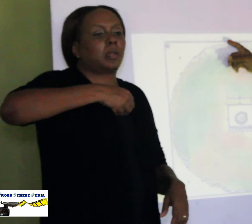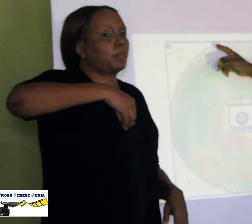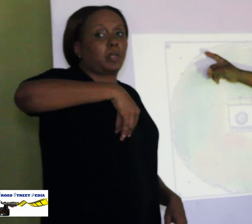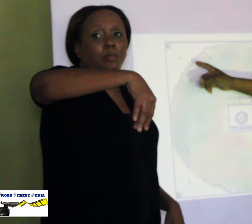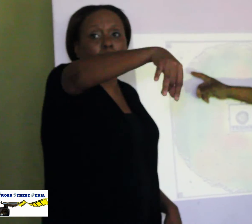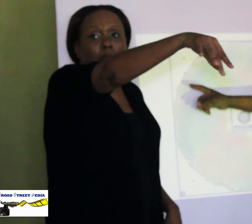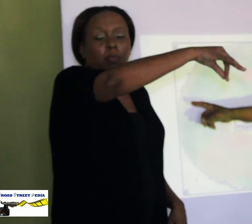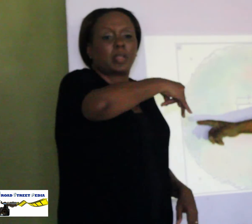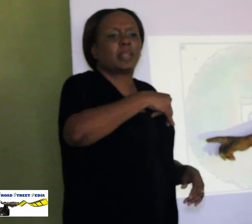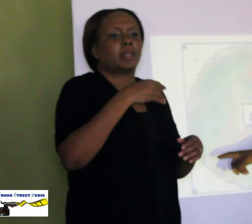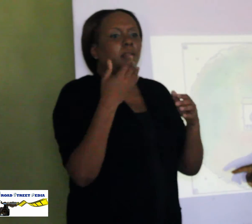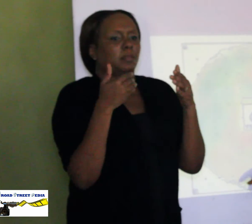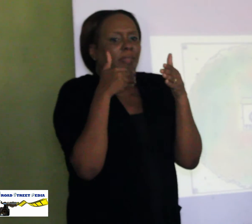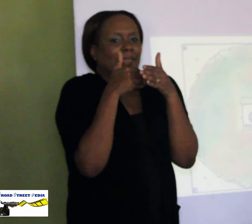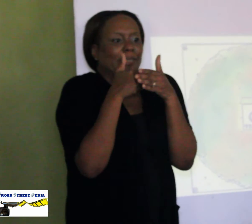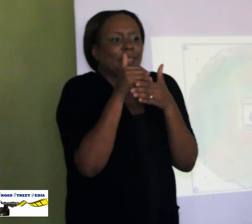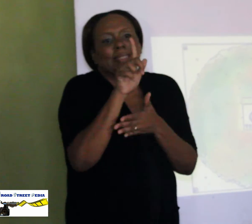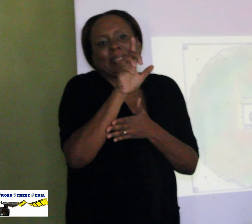end.